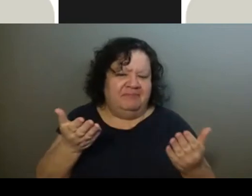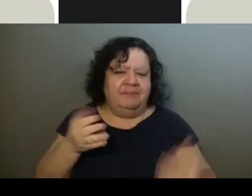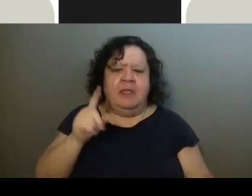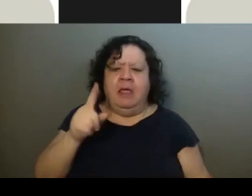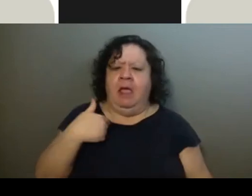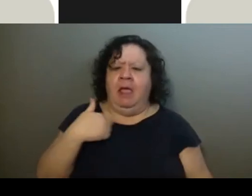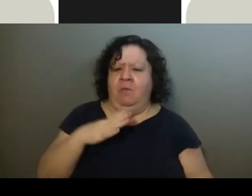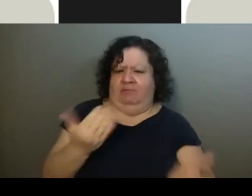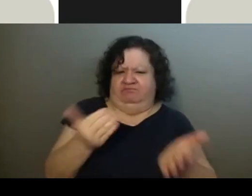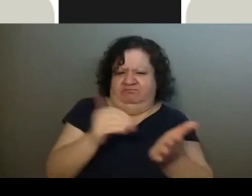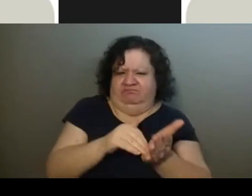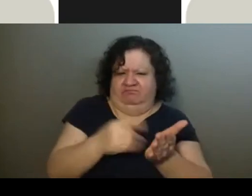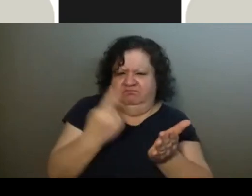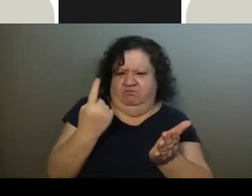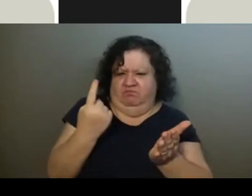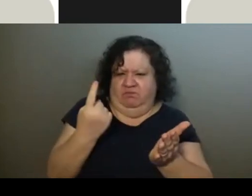solution. Thanks.